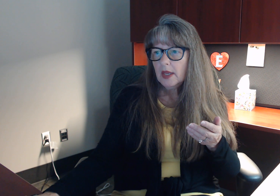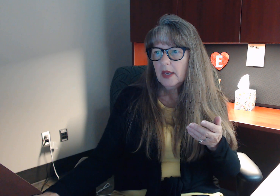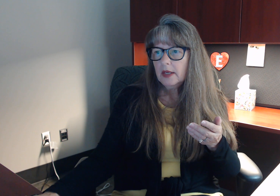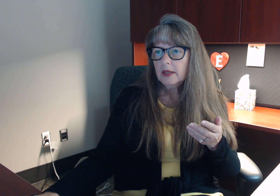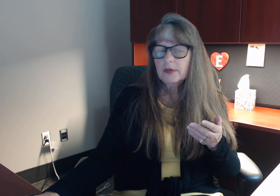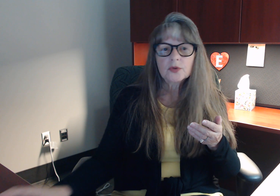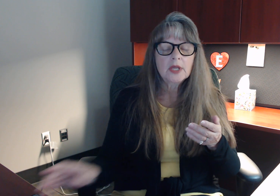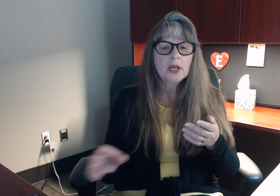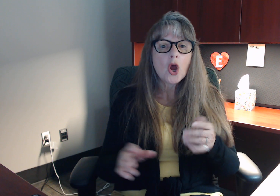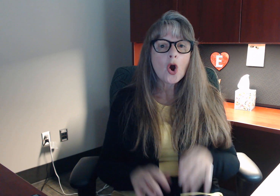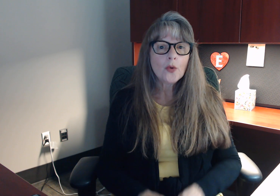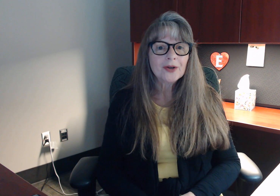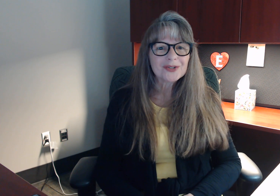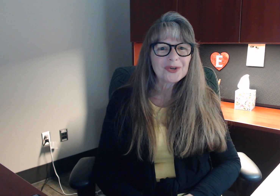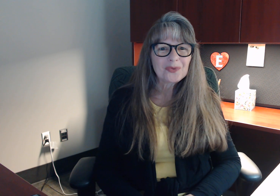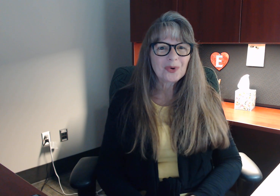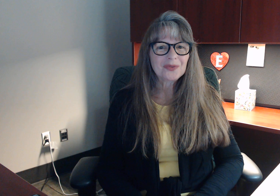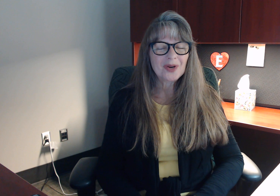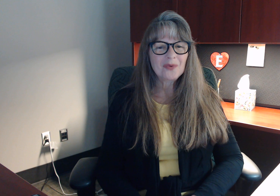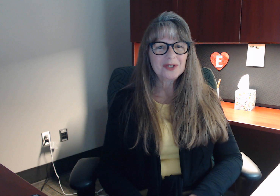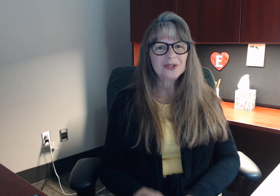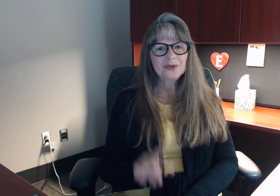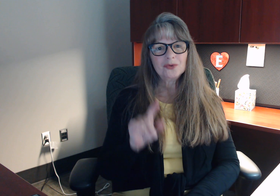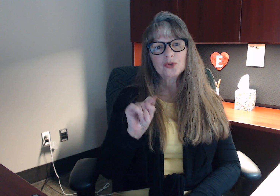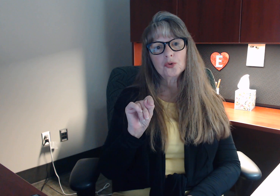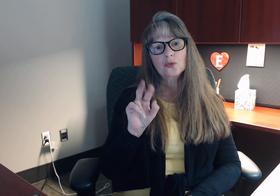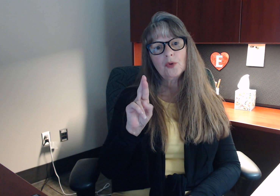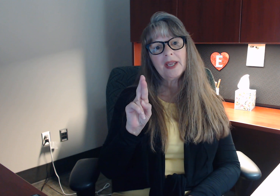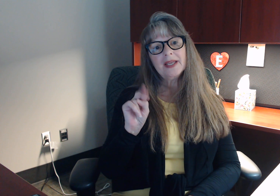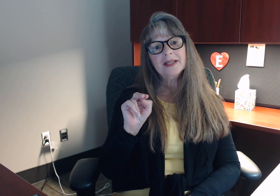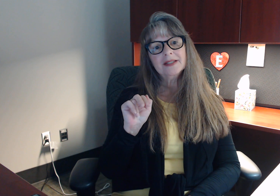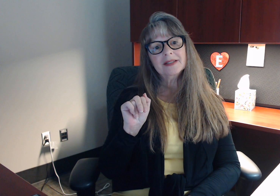And they're saying, oh, here's a good word that I wanted to do,